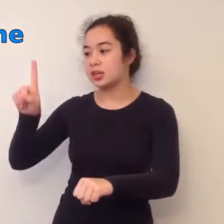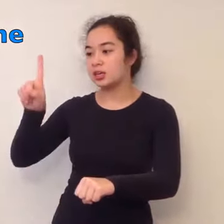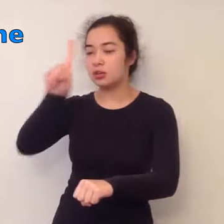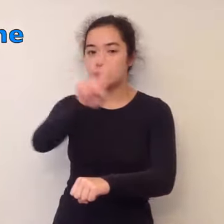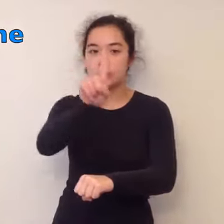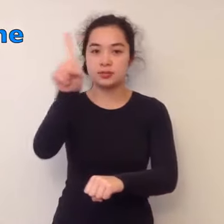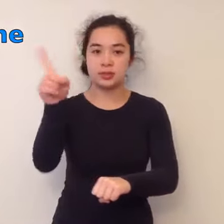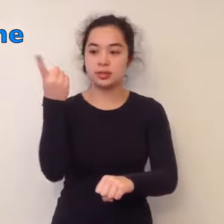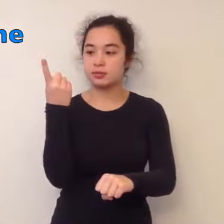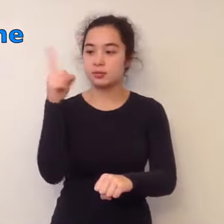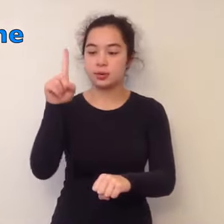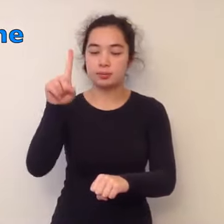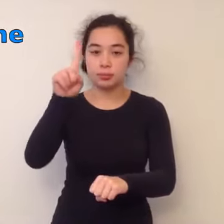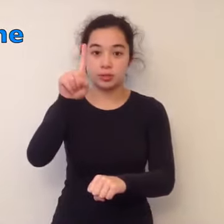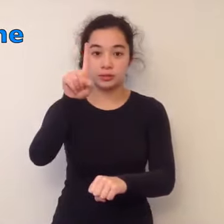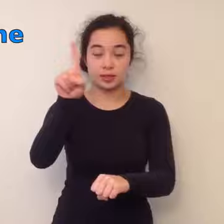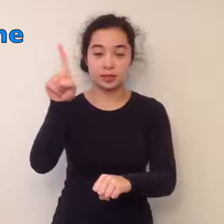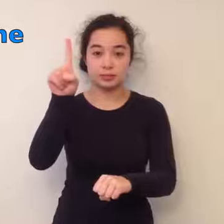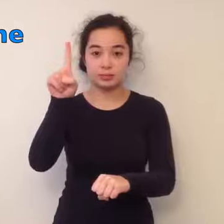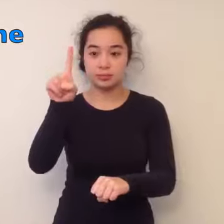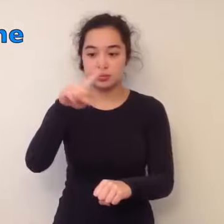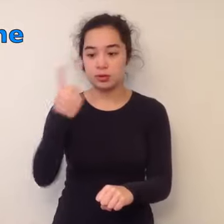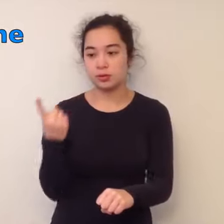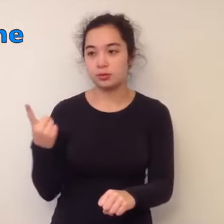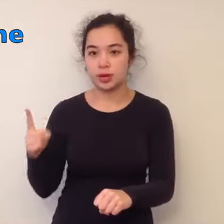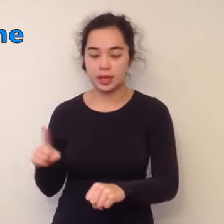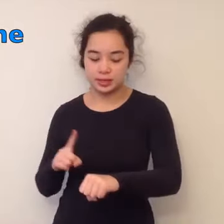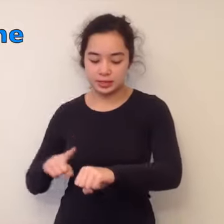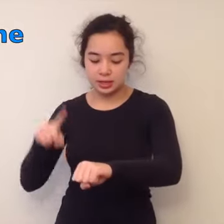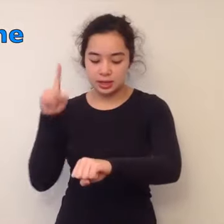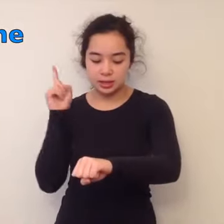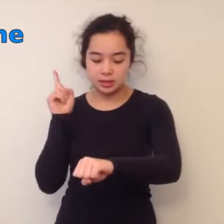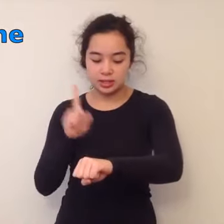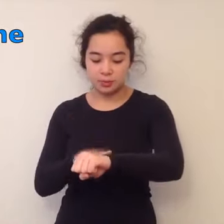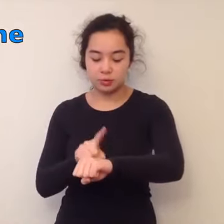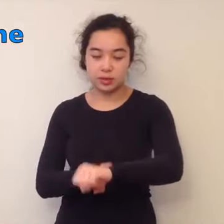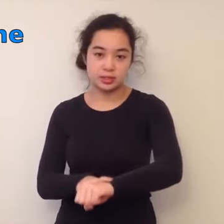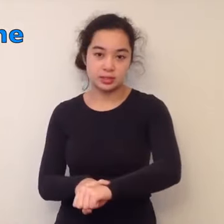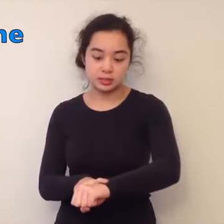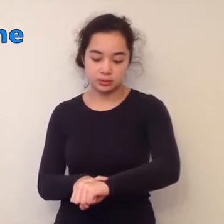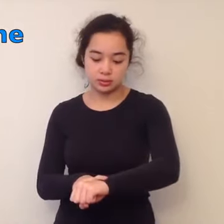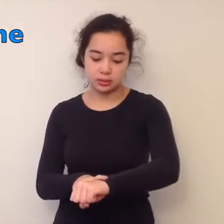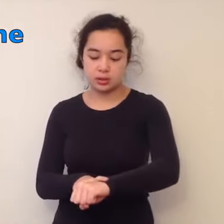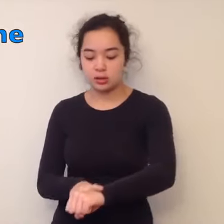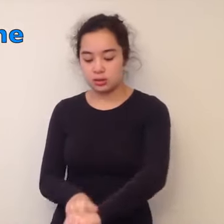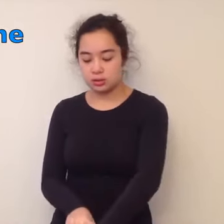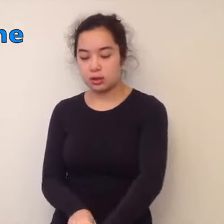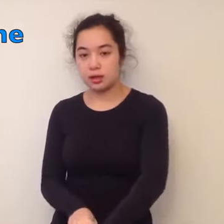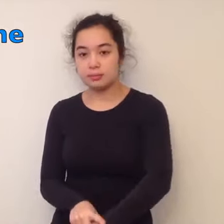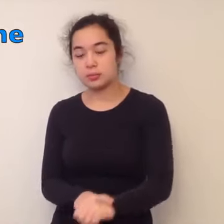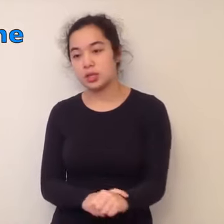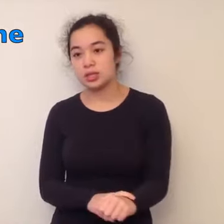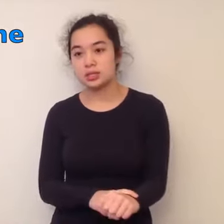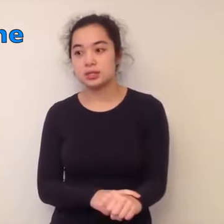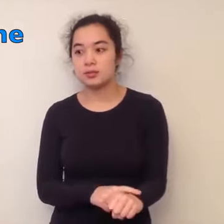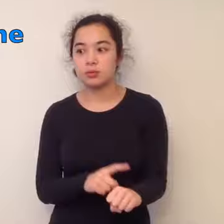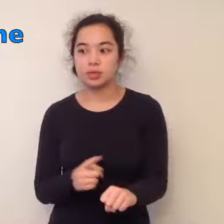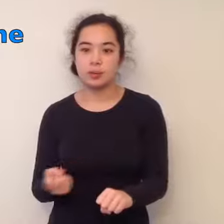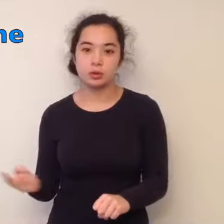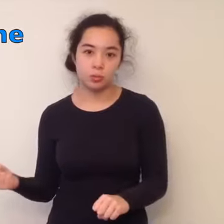your pointy finger in your right hand and then tap your wrist. It's as if you're tapping your